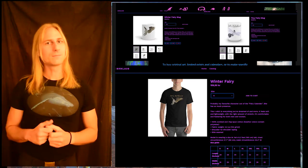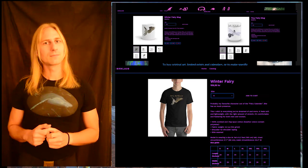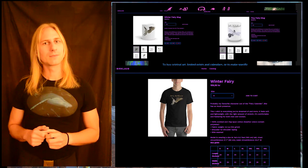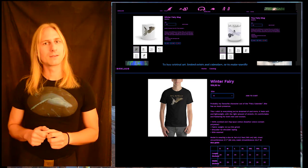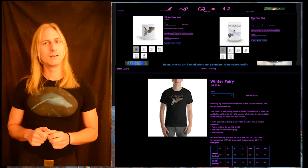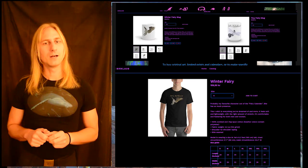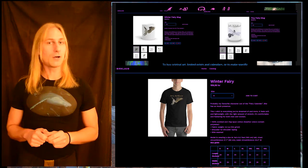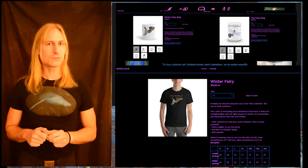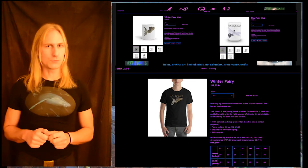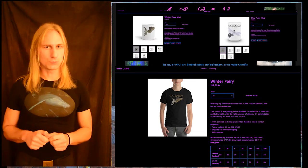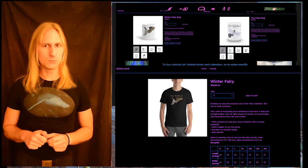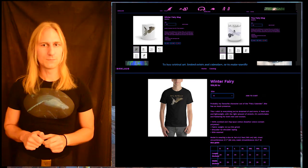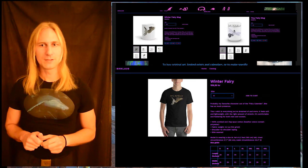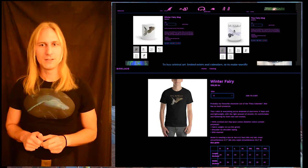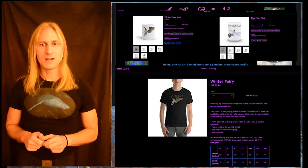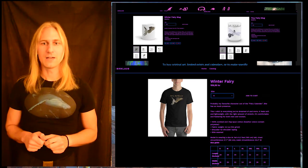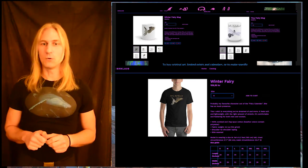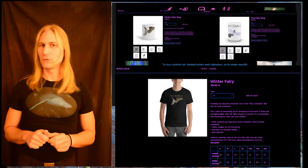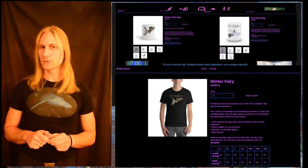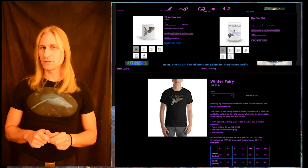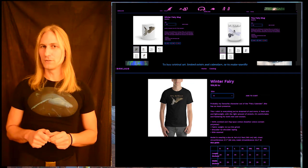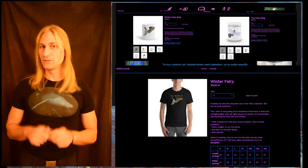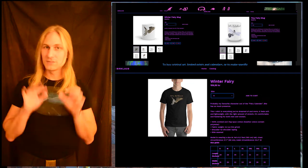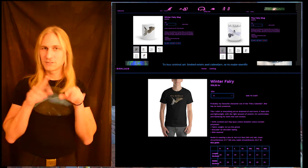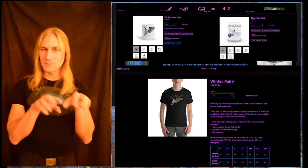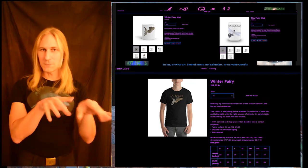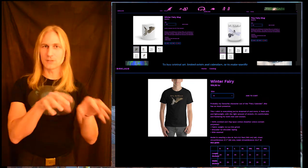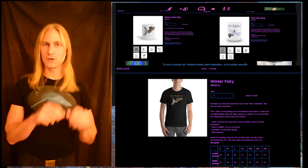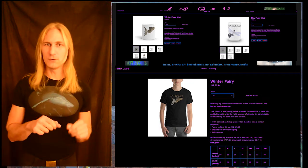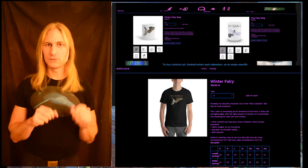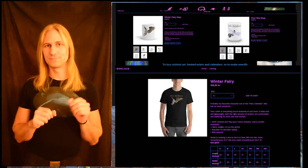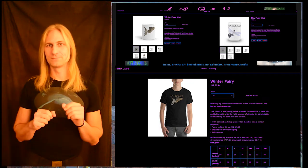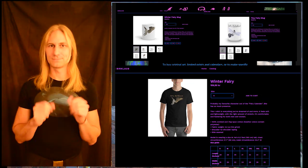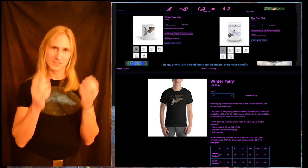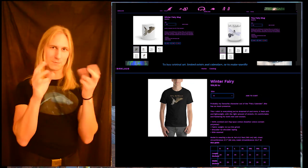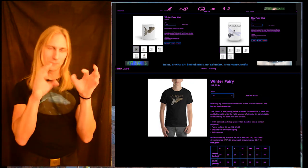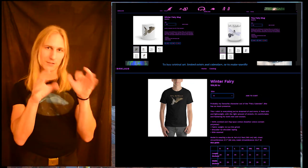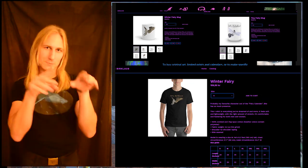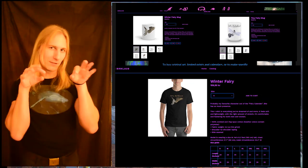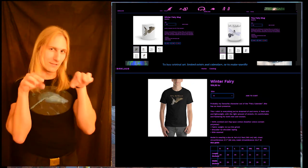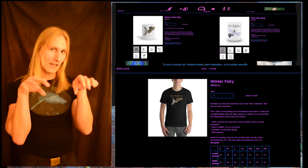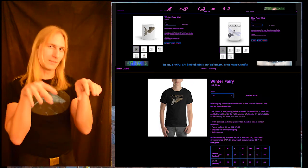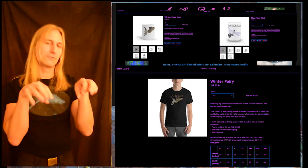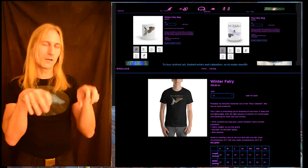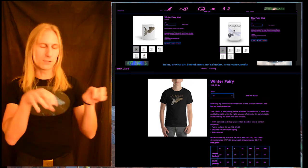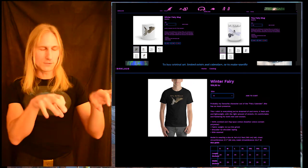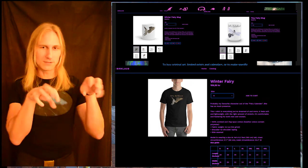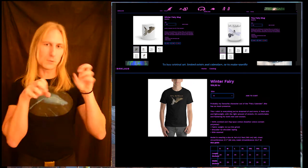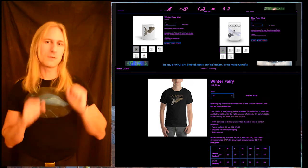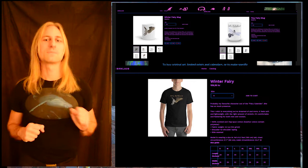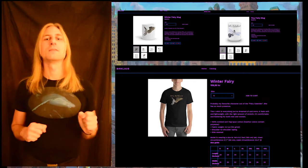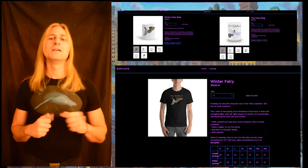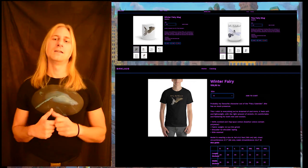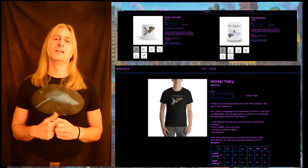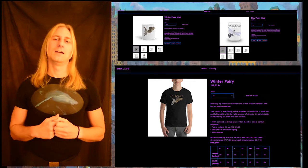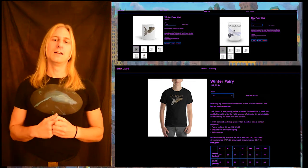Recently, apart from YouTube, I have also started dipping my toes, these are my fingers but they stand in for my toes at this